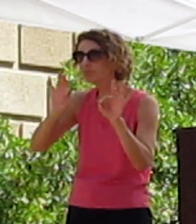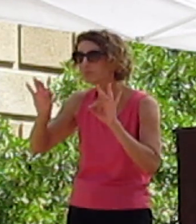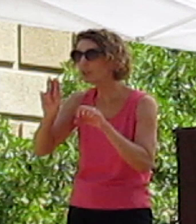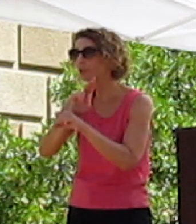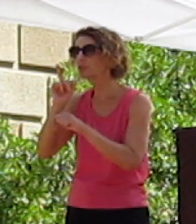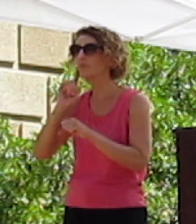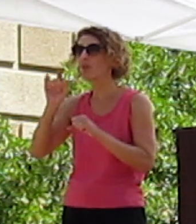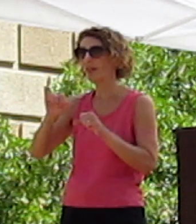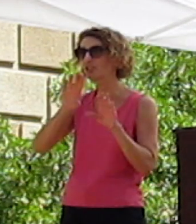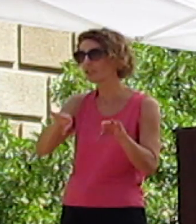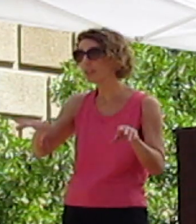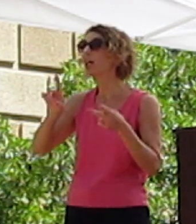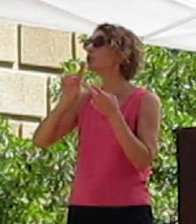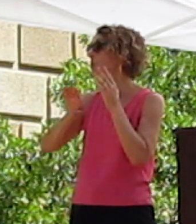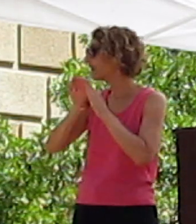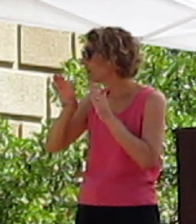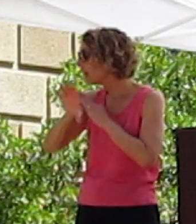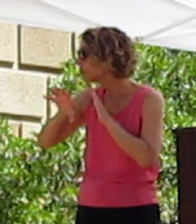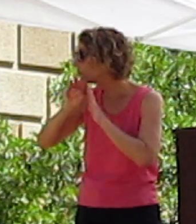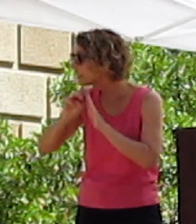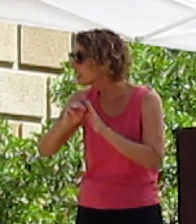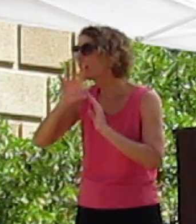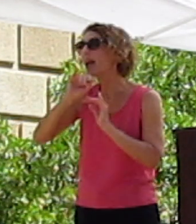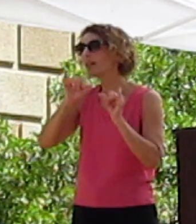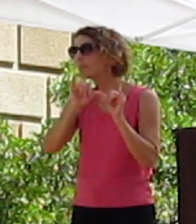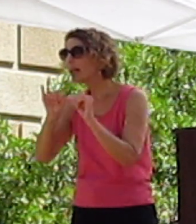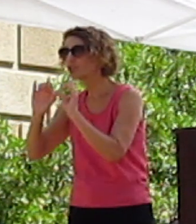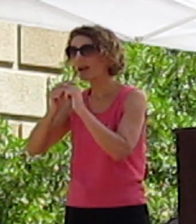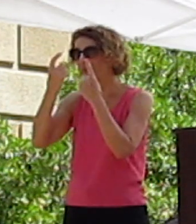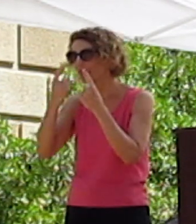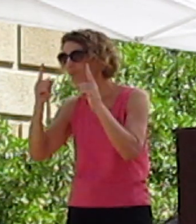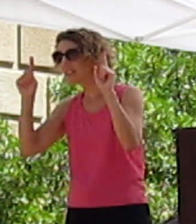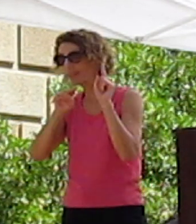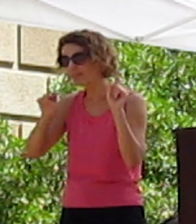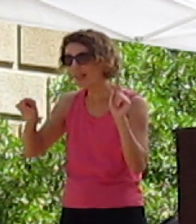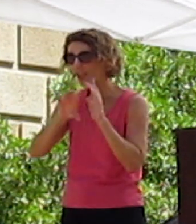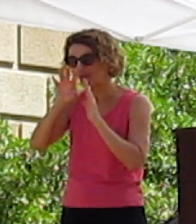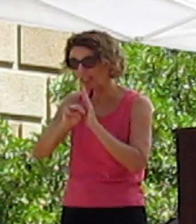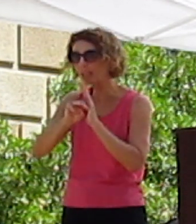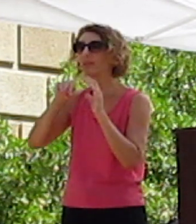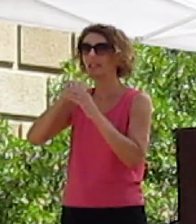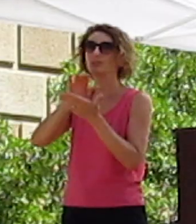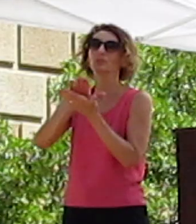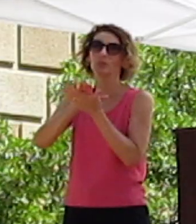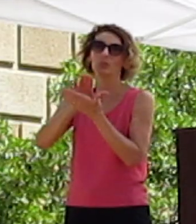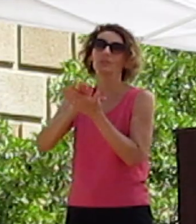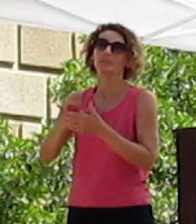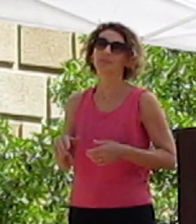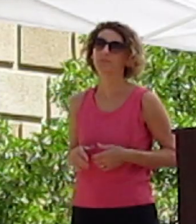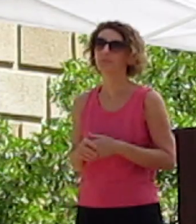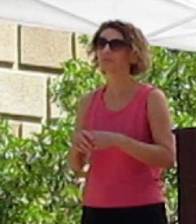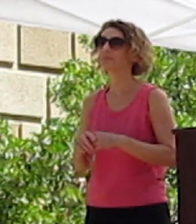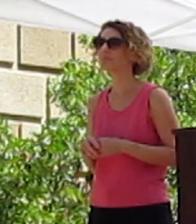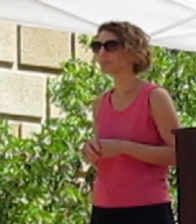to develop curriculum and to also measure the effectiveness of this curriculum in our schools.